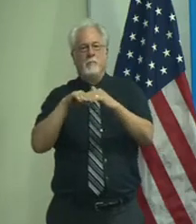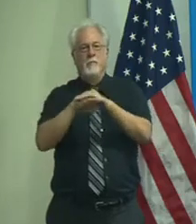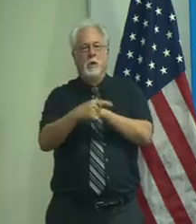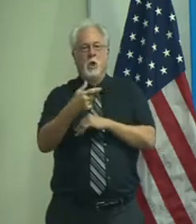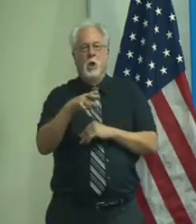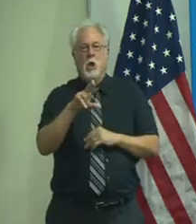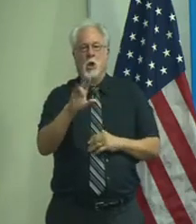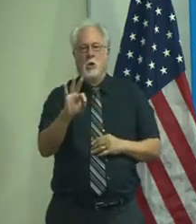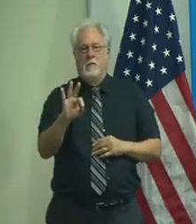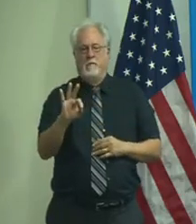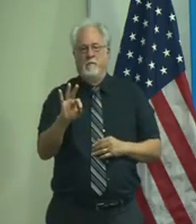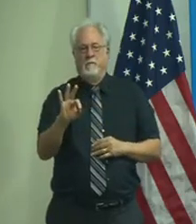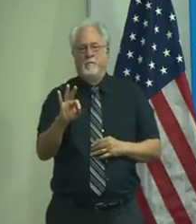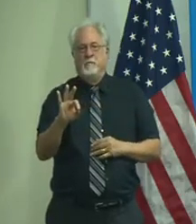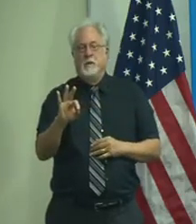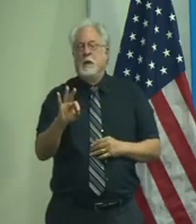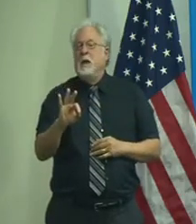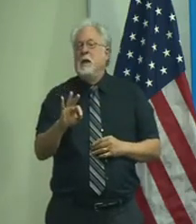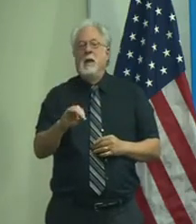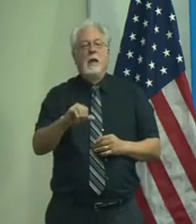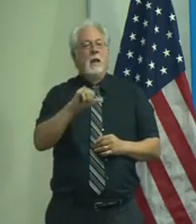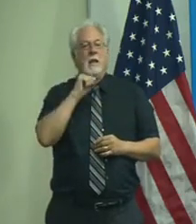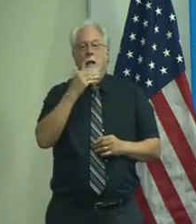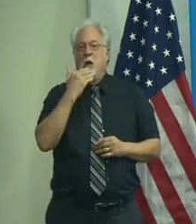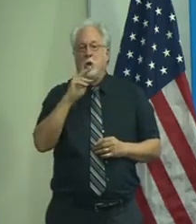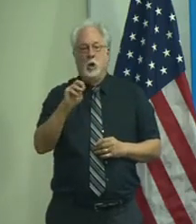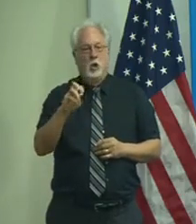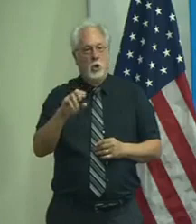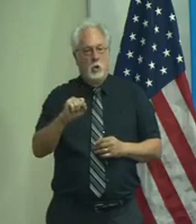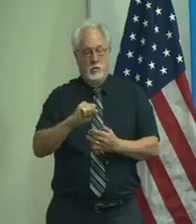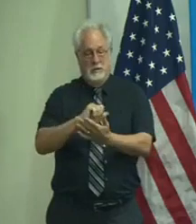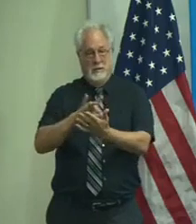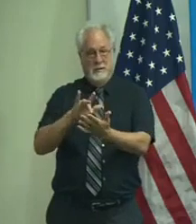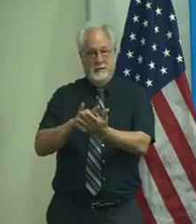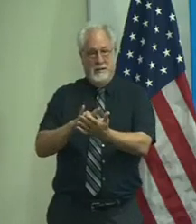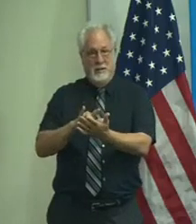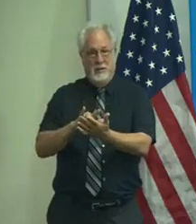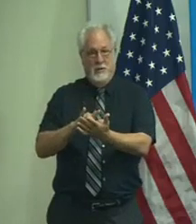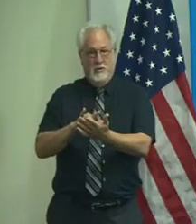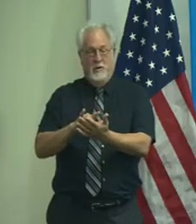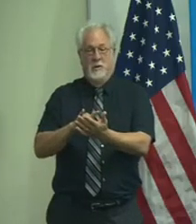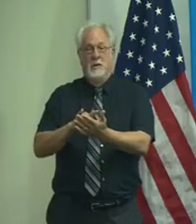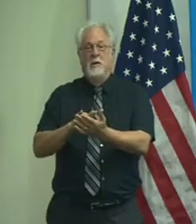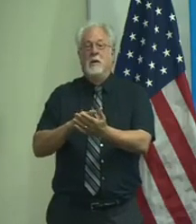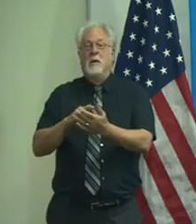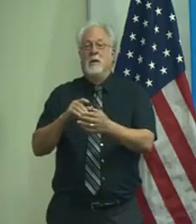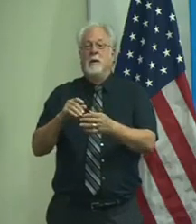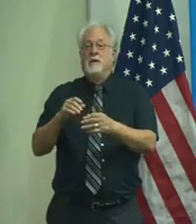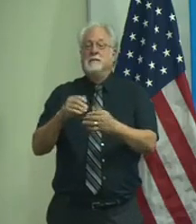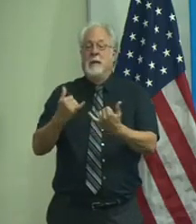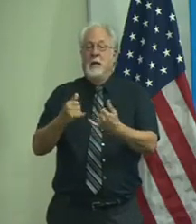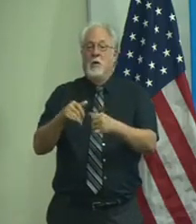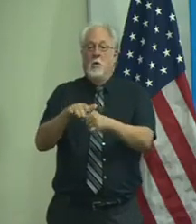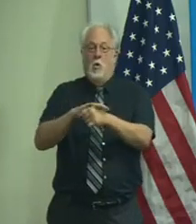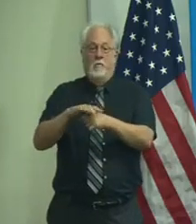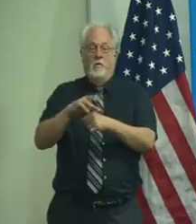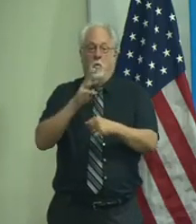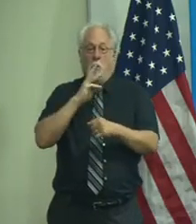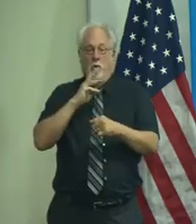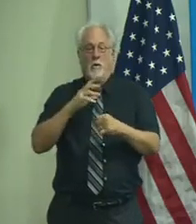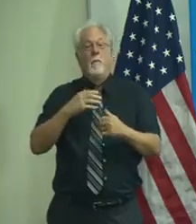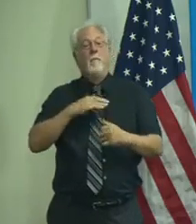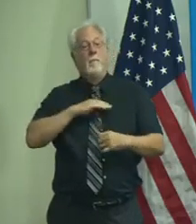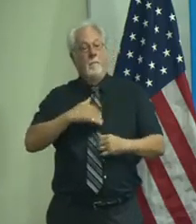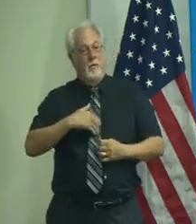the Gulf. It's not good news that the center of the storm is over the water south of Cuba. We'd much rather it be over the